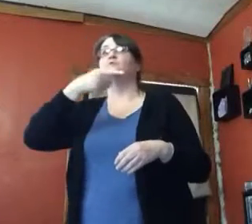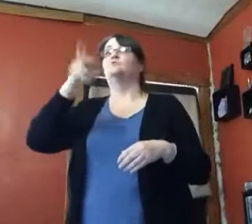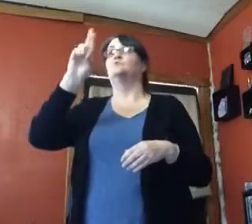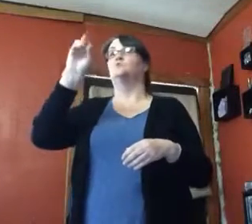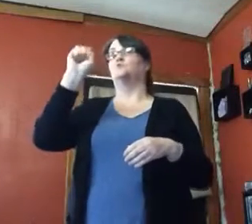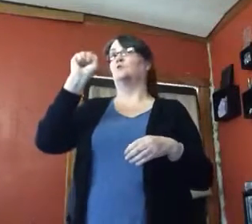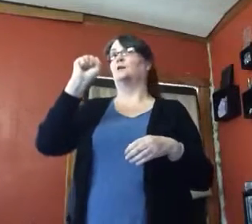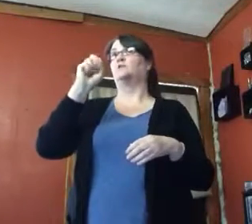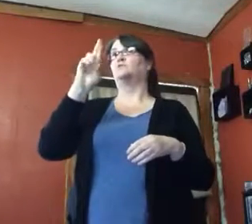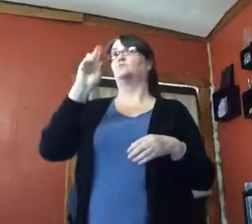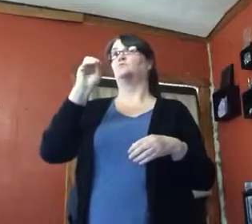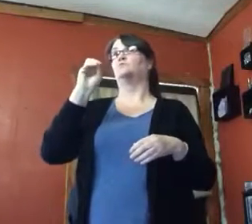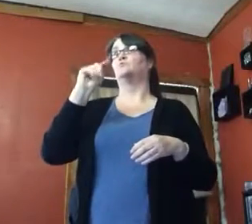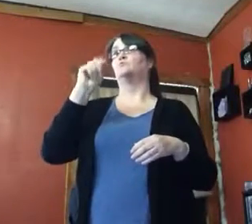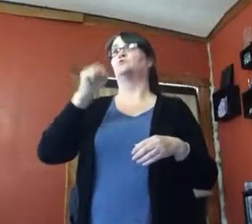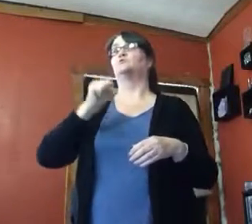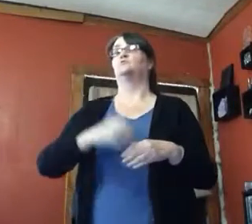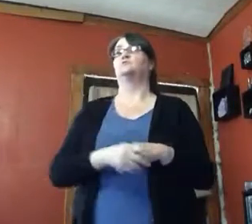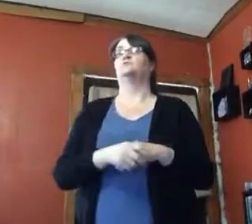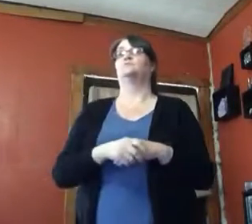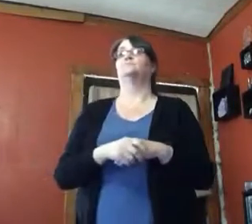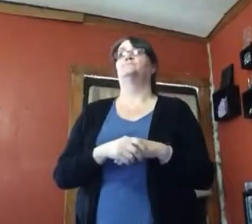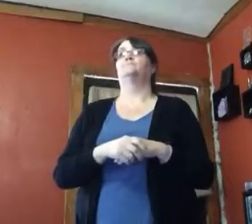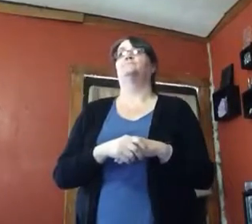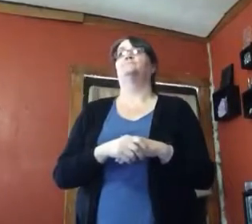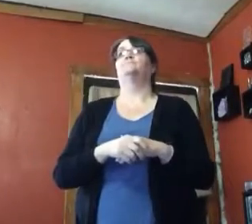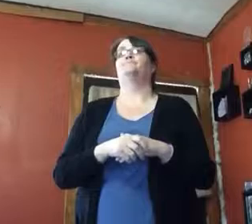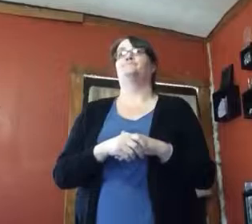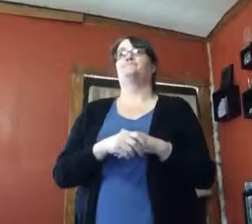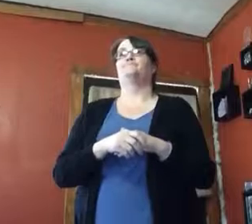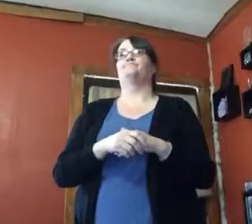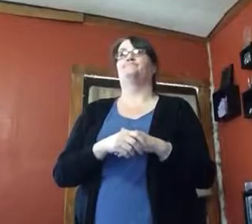are members of AA as of 2016.